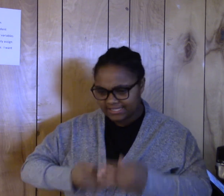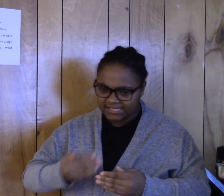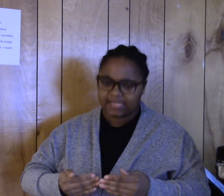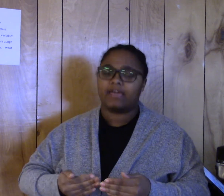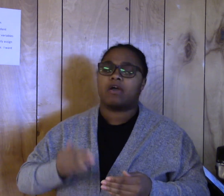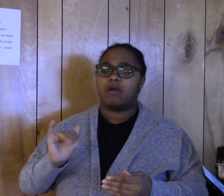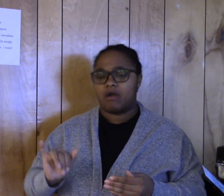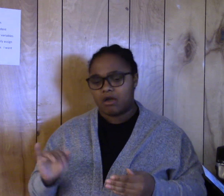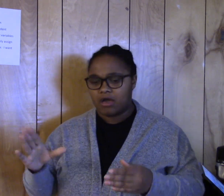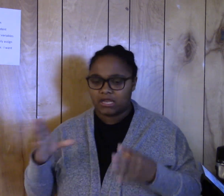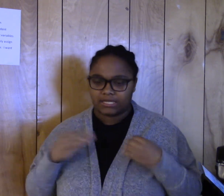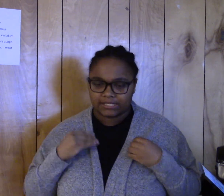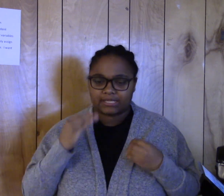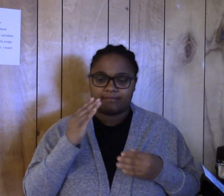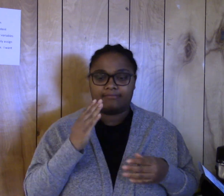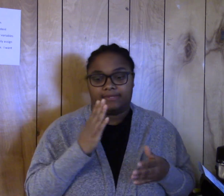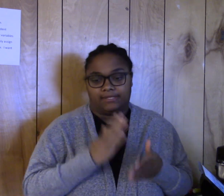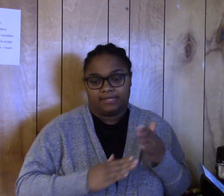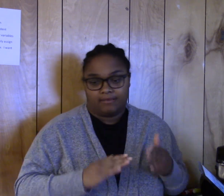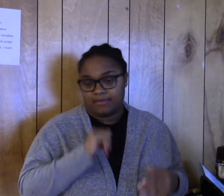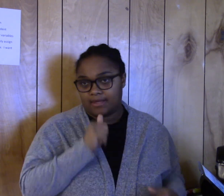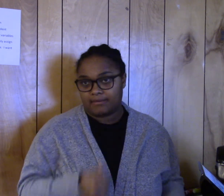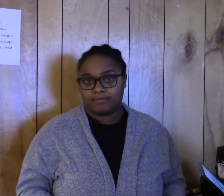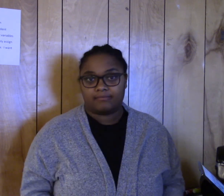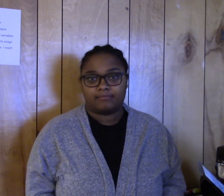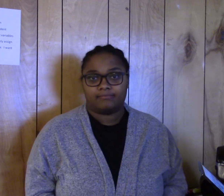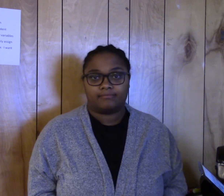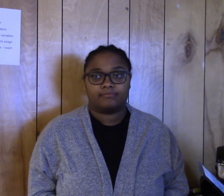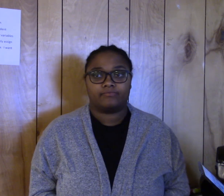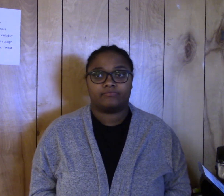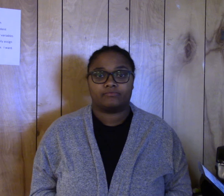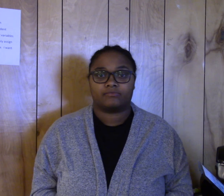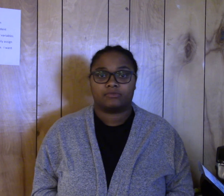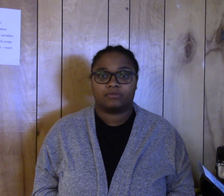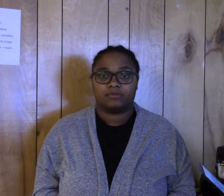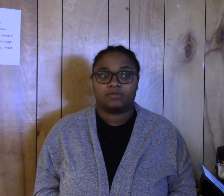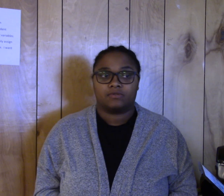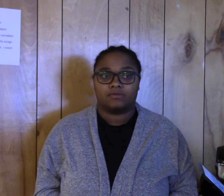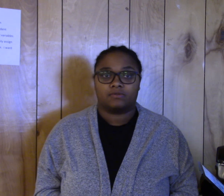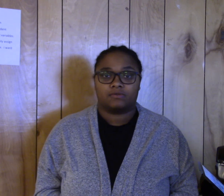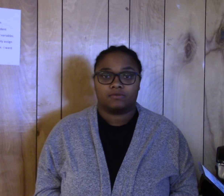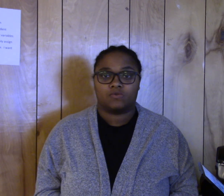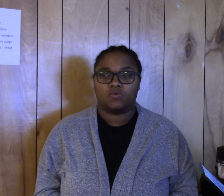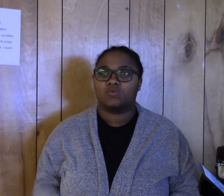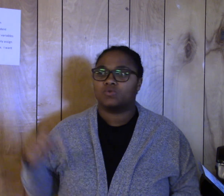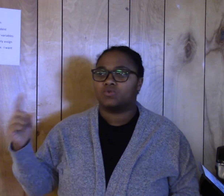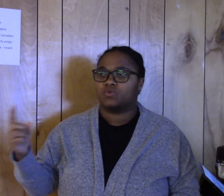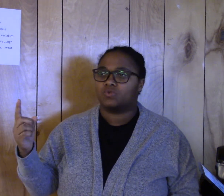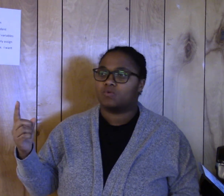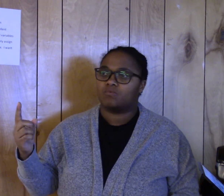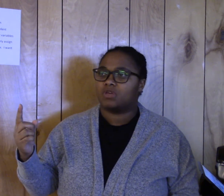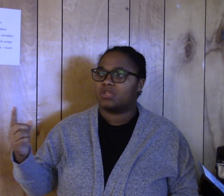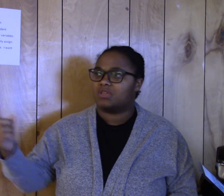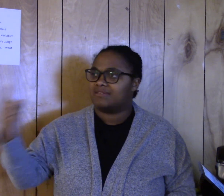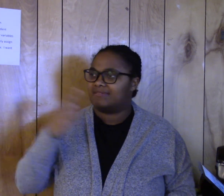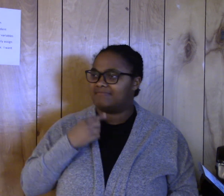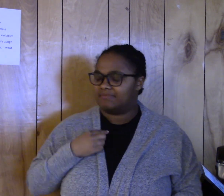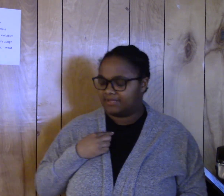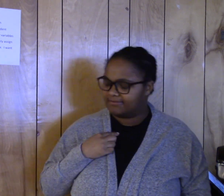obviously easier to handle than others. When somebody is telling you what to do, you question their motives. Why are they doing